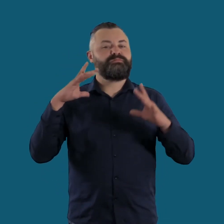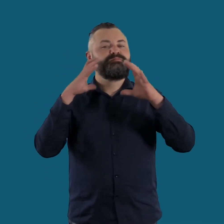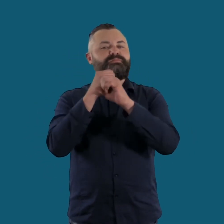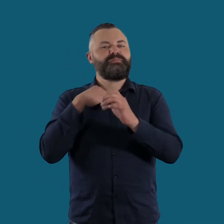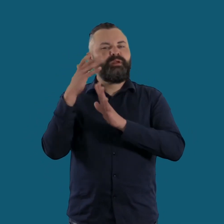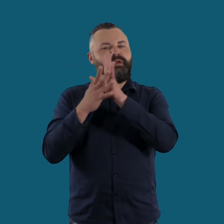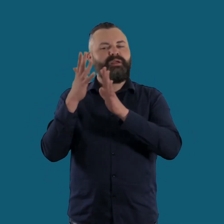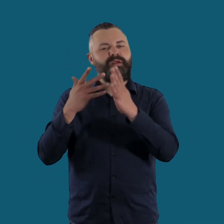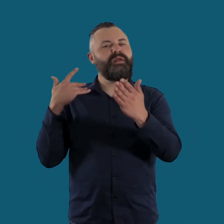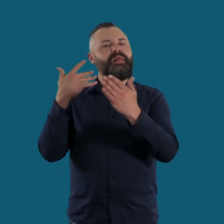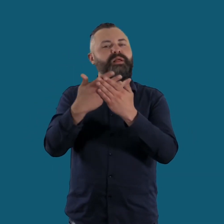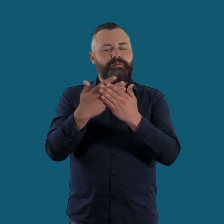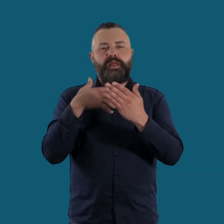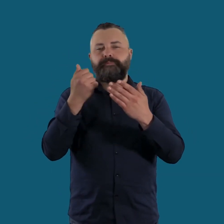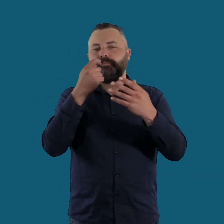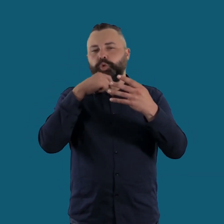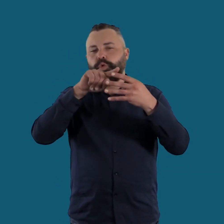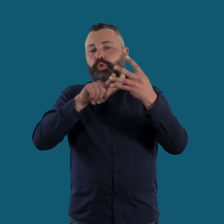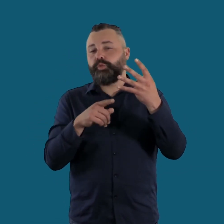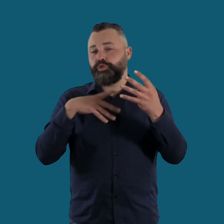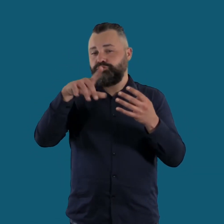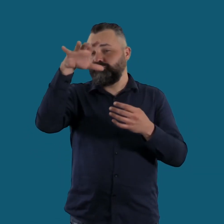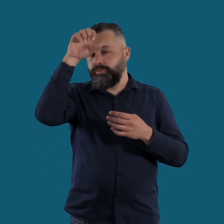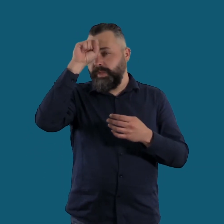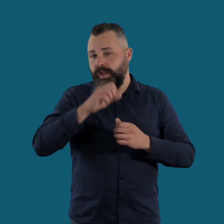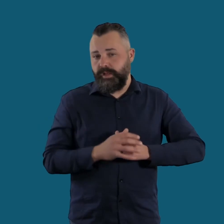In summary, storms and floods are a natural part of the Australian landscape.